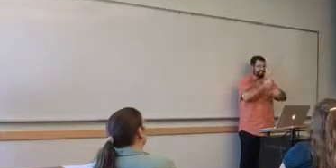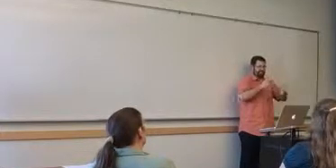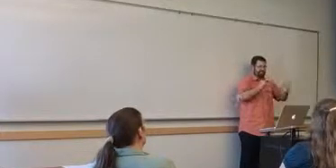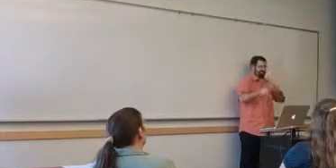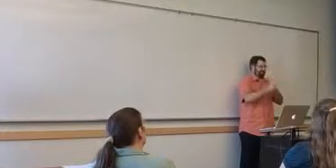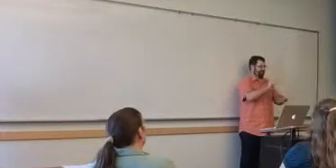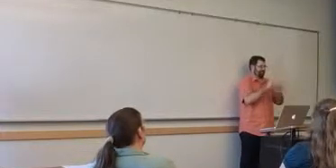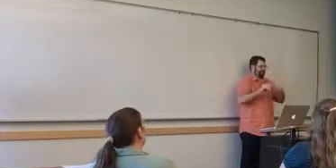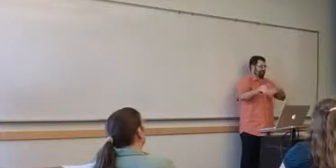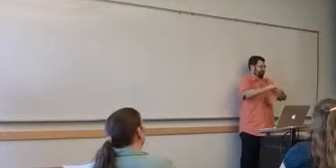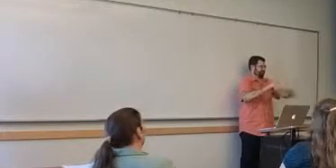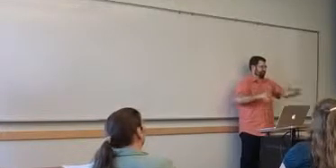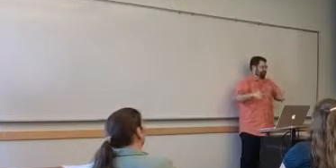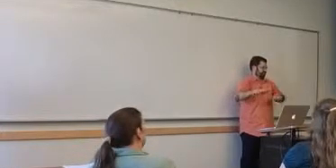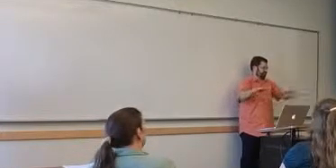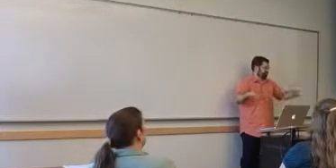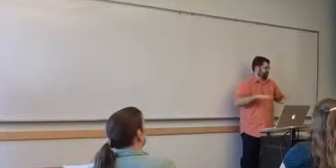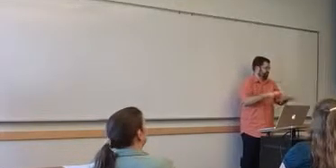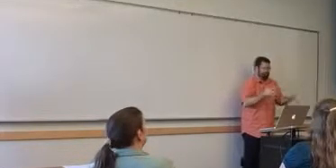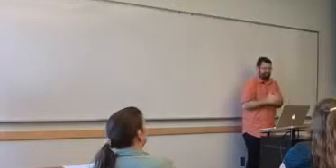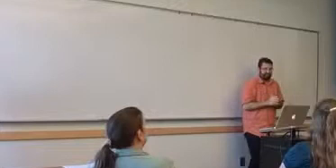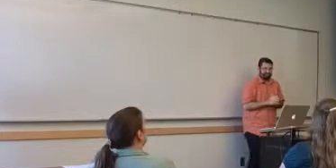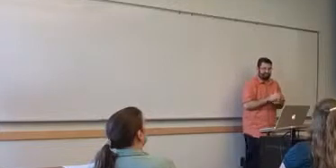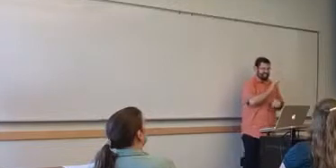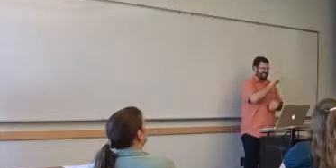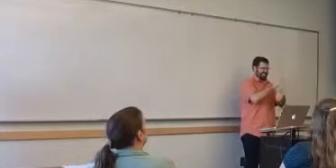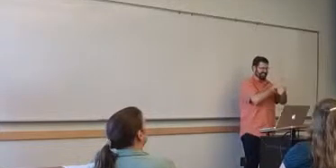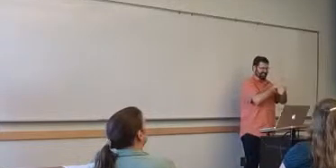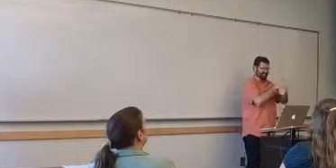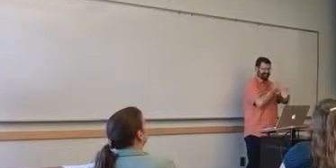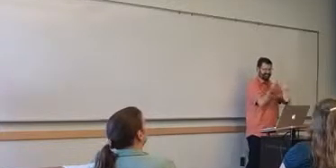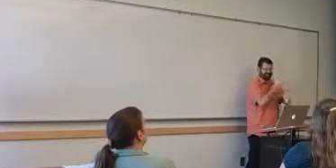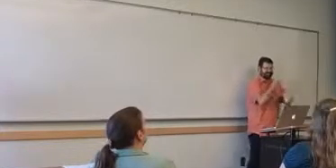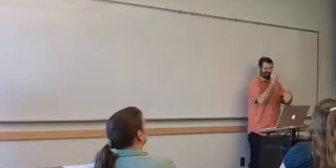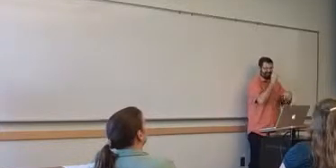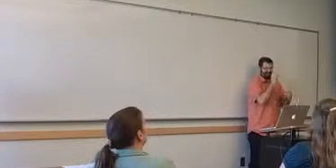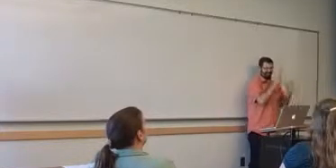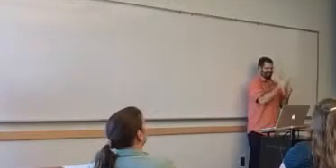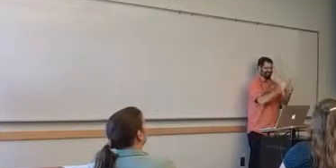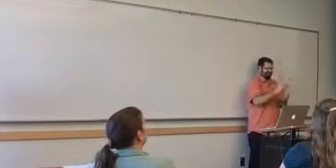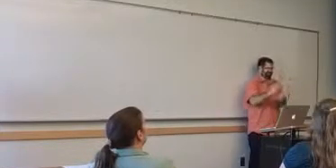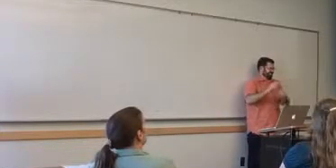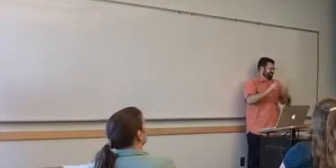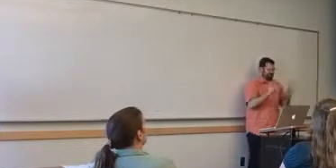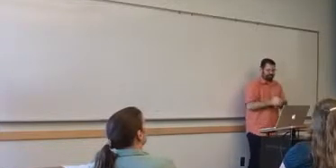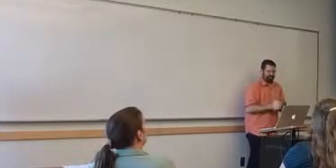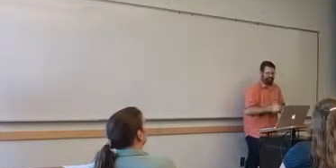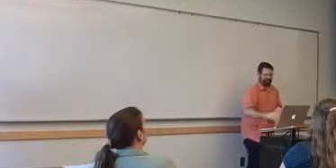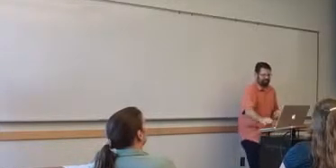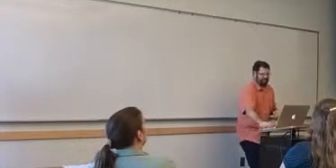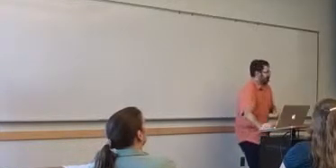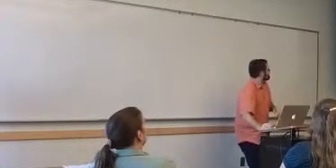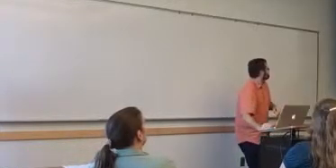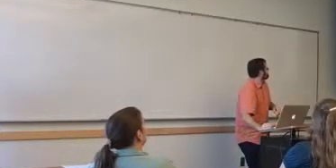you know, even with the space, sometimes I can move that around, and I'm using a lot of space. English is so rigid, you've got all these words you've got to